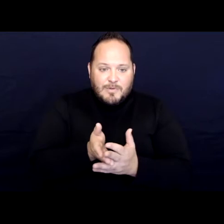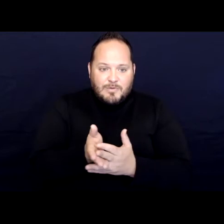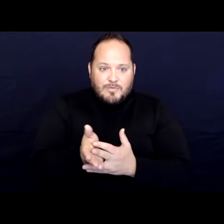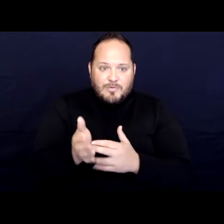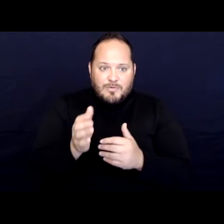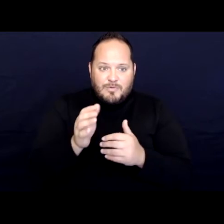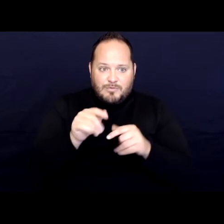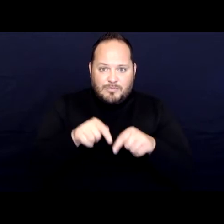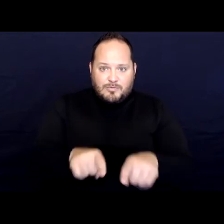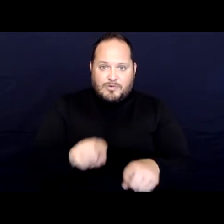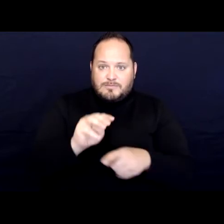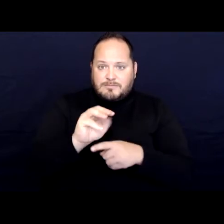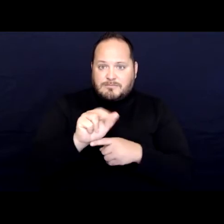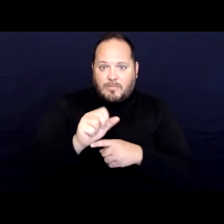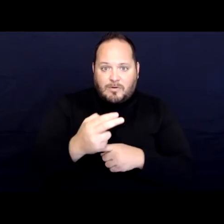March and April,